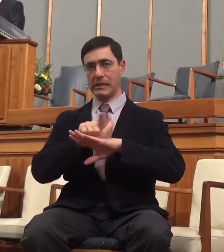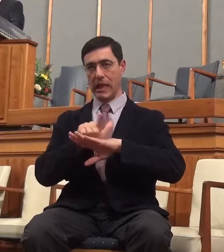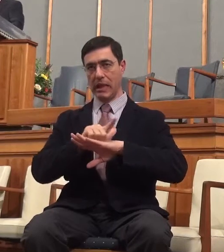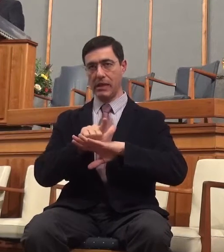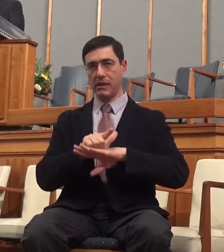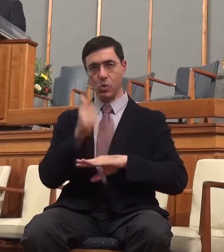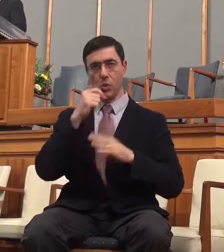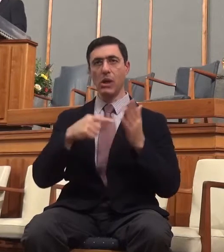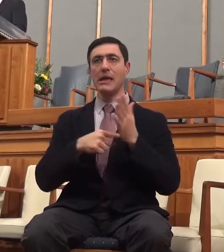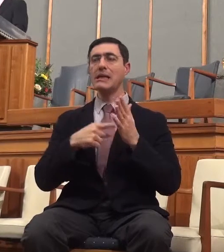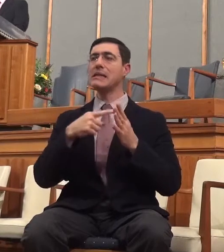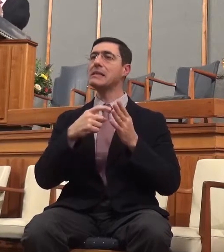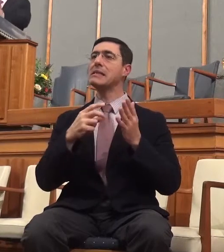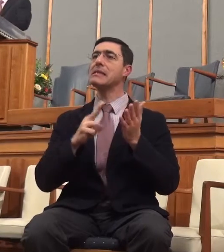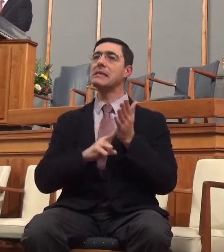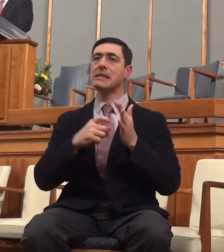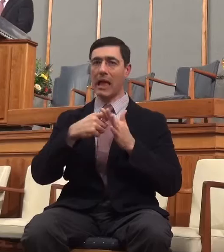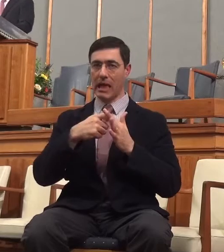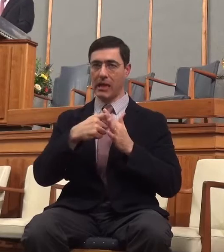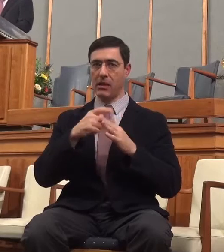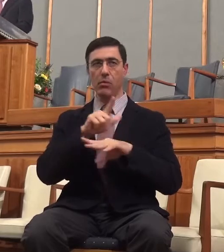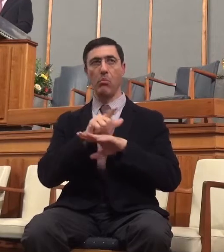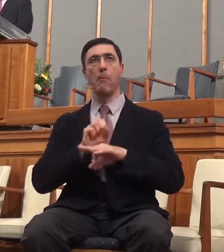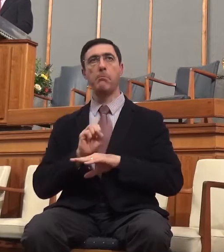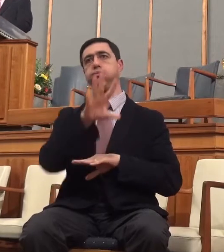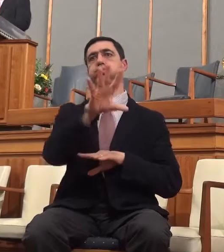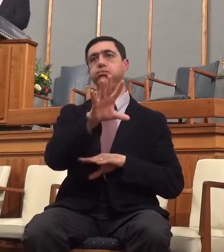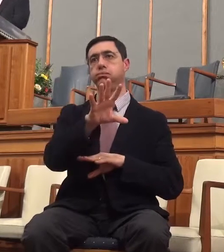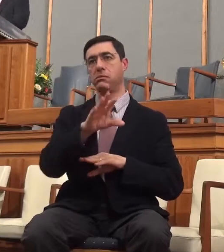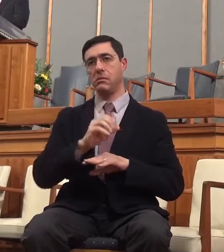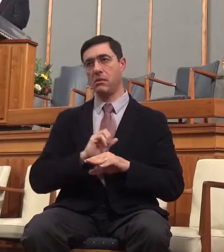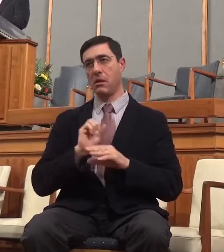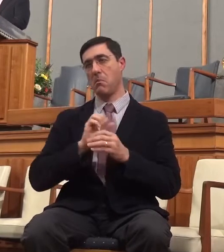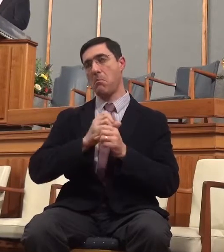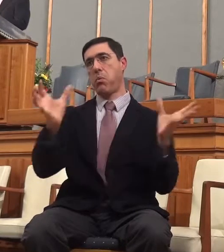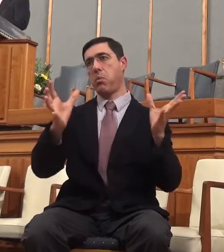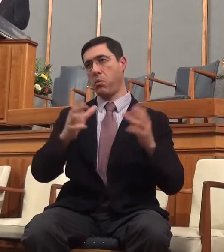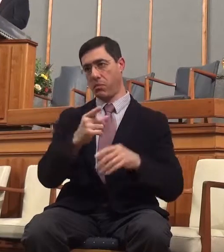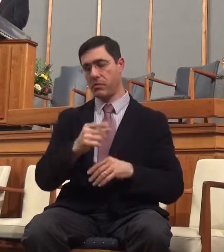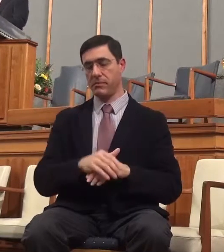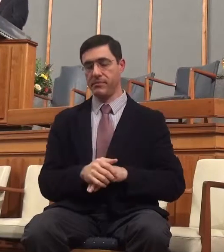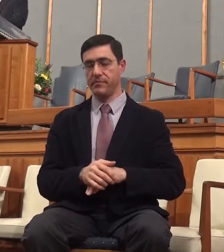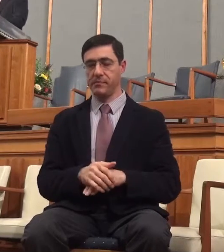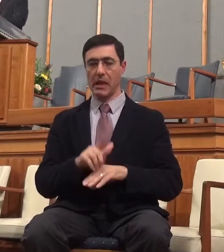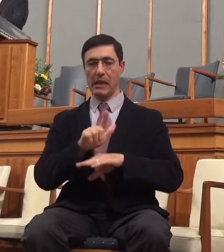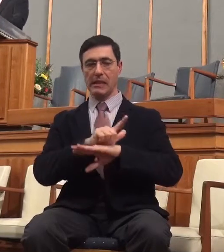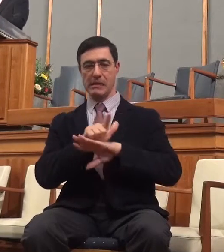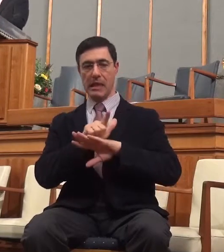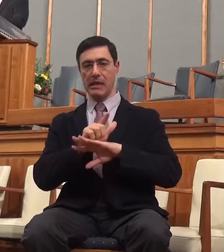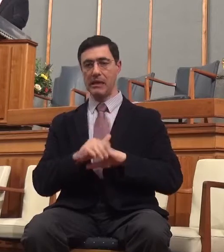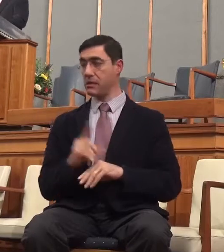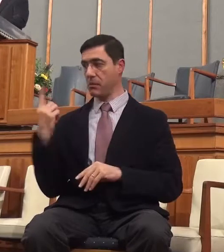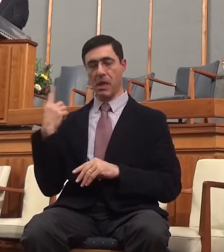instrument. And what it did, well, it launched a rocket bearing a shell, and it would pierce the armor